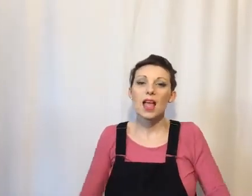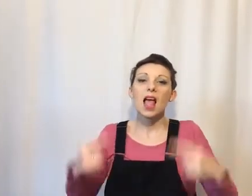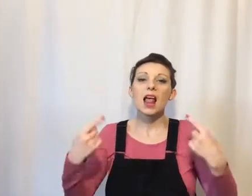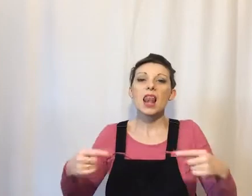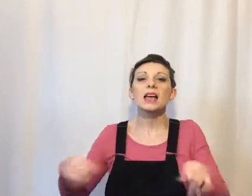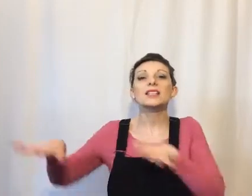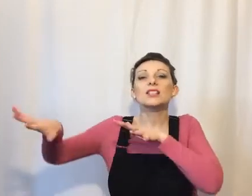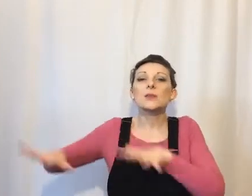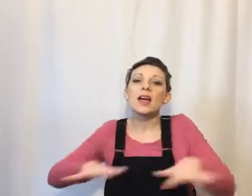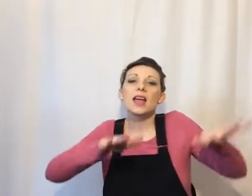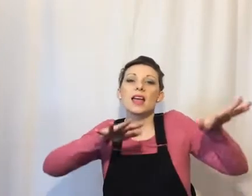Let's sway.